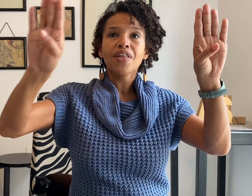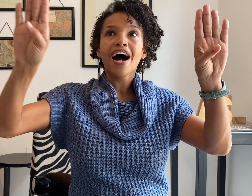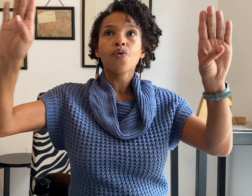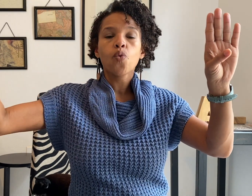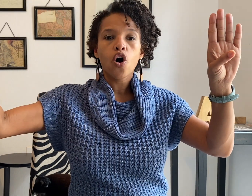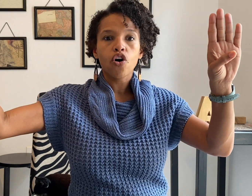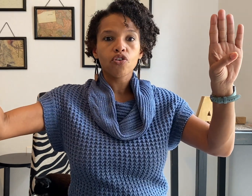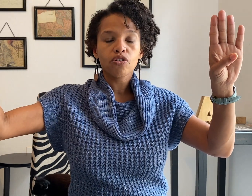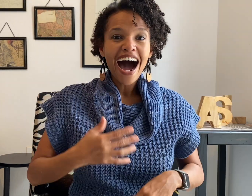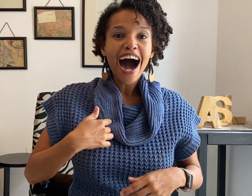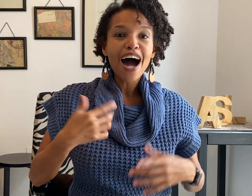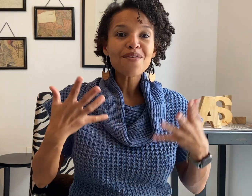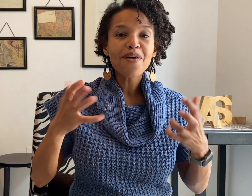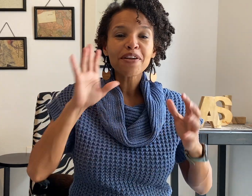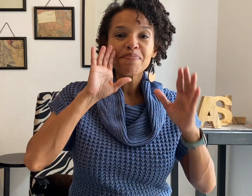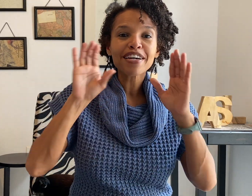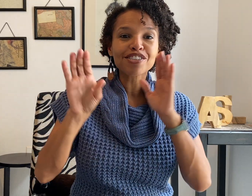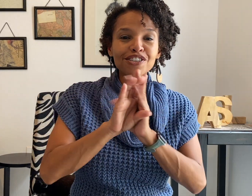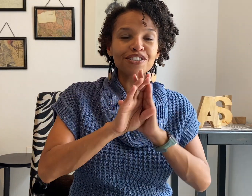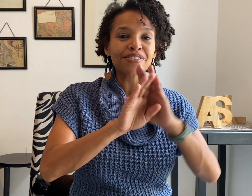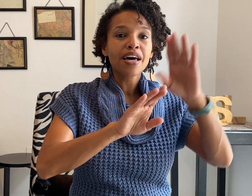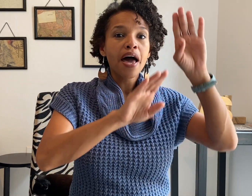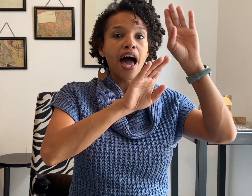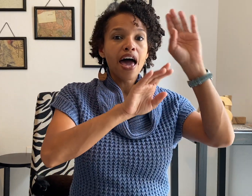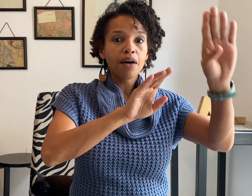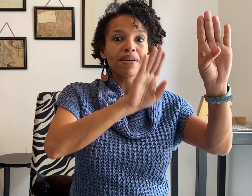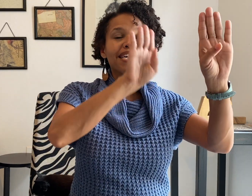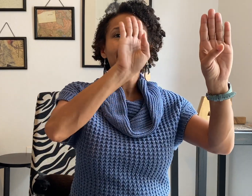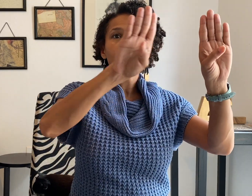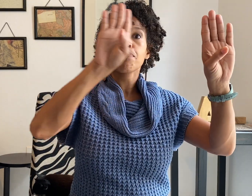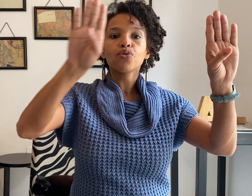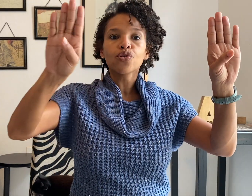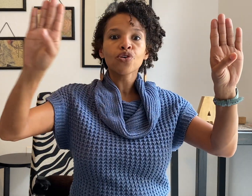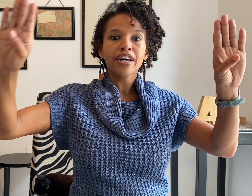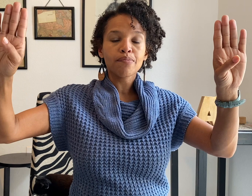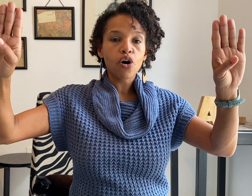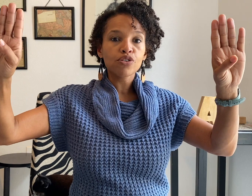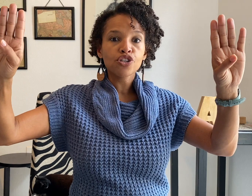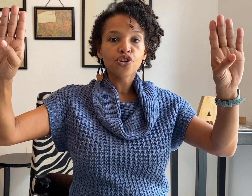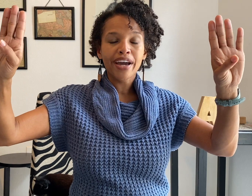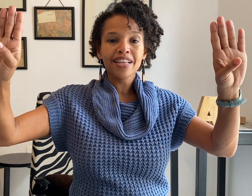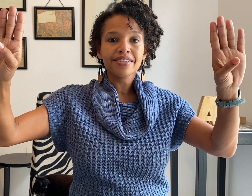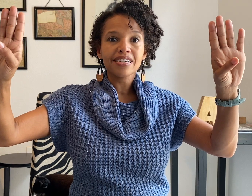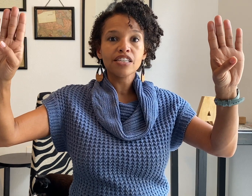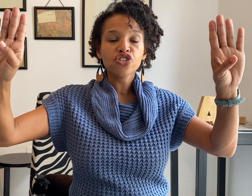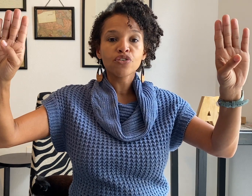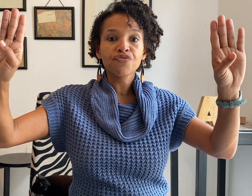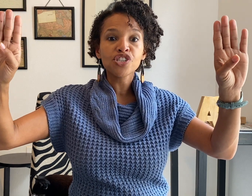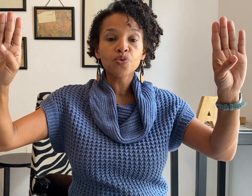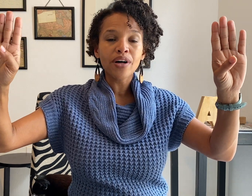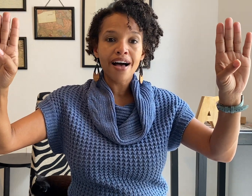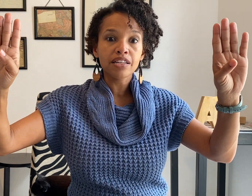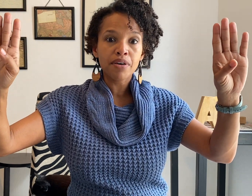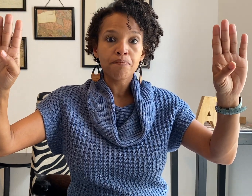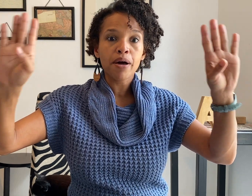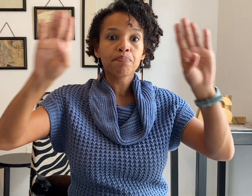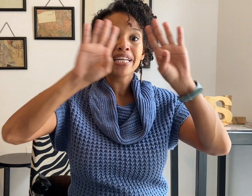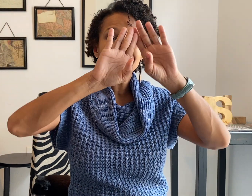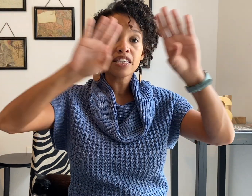that wall. I want pictures, and I'm making it plural, and I'm also creating this additional visual element by placing the